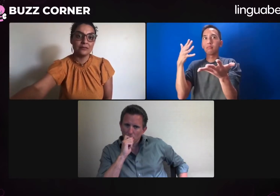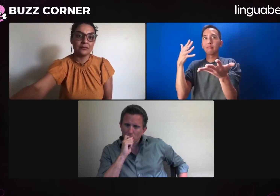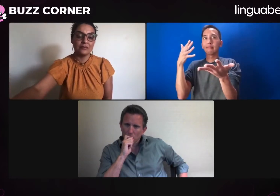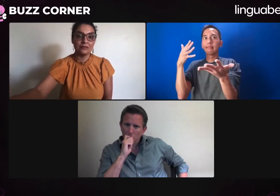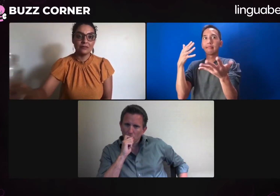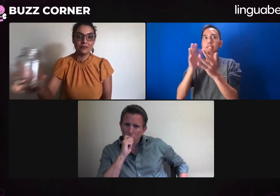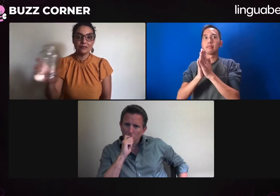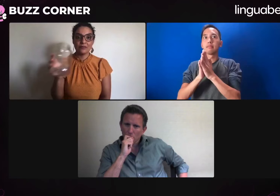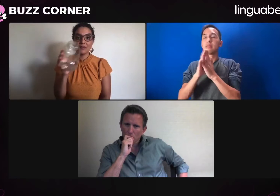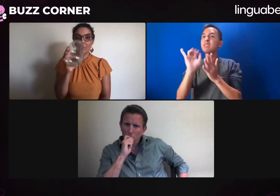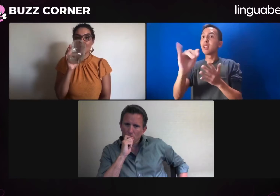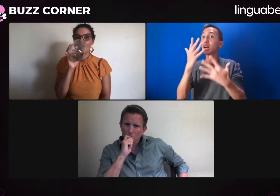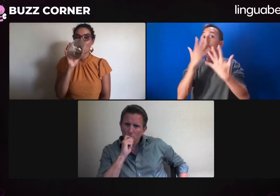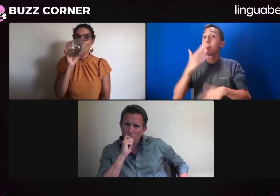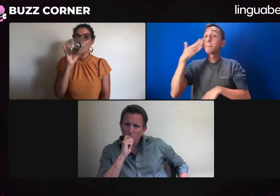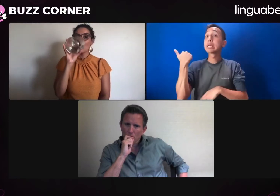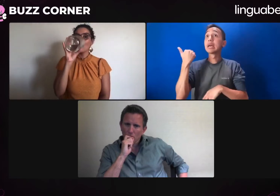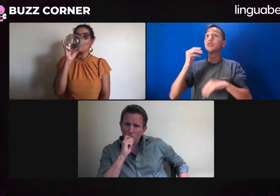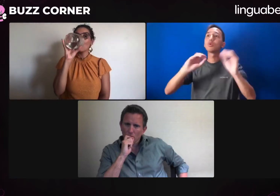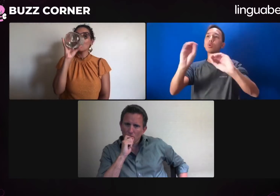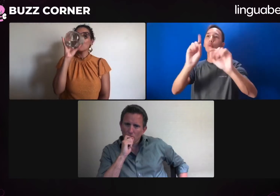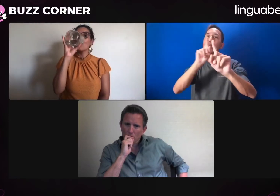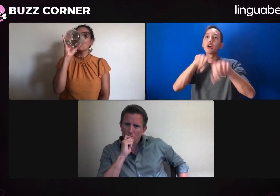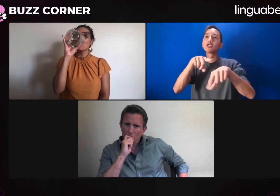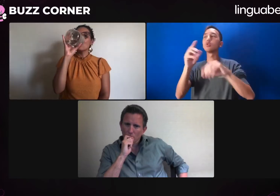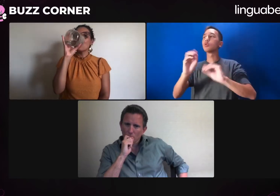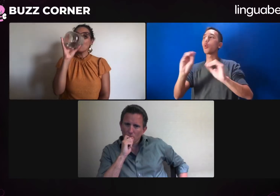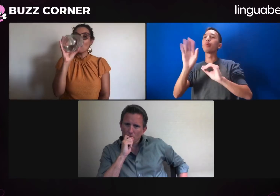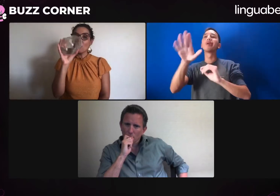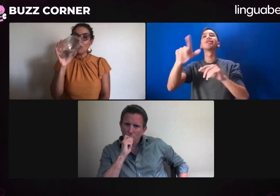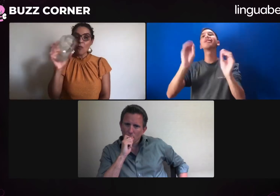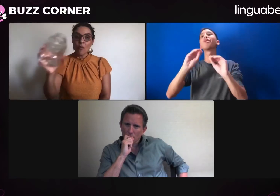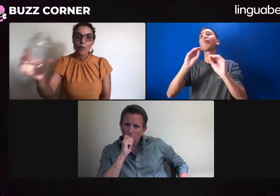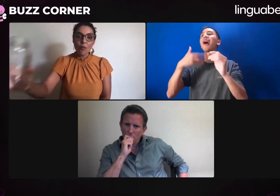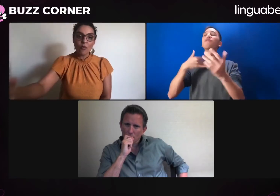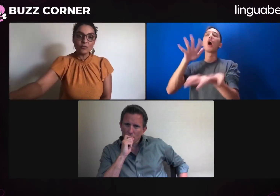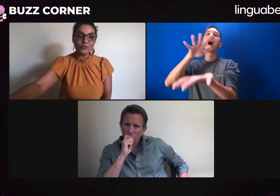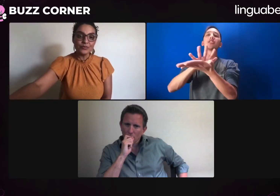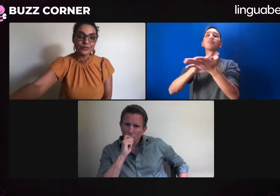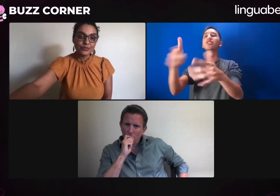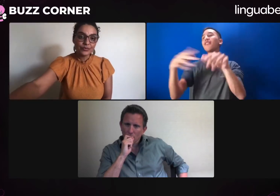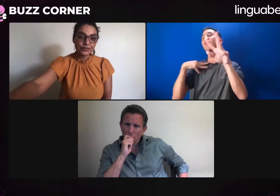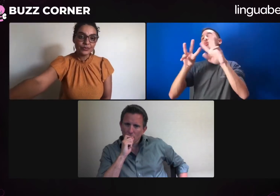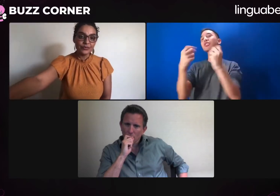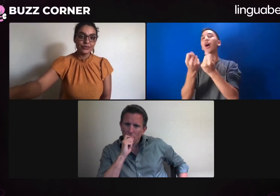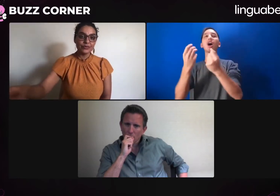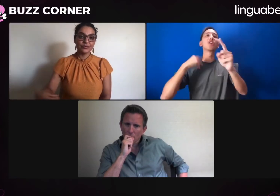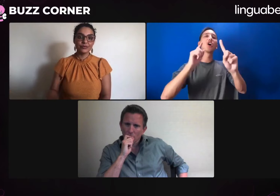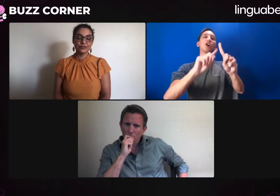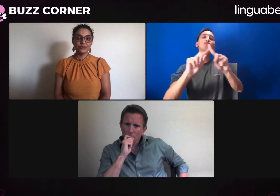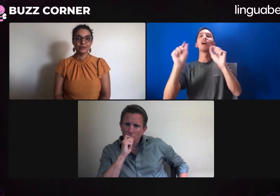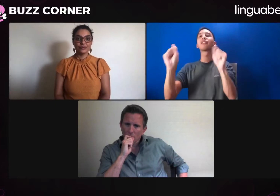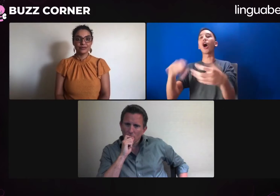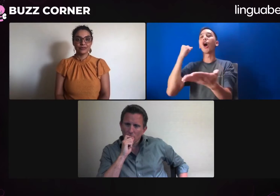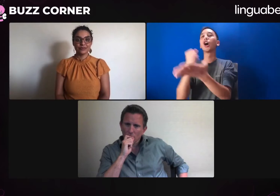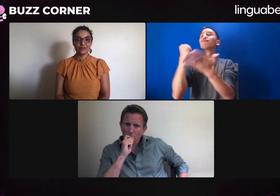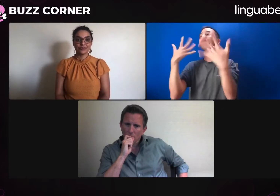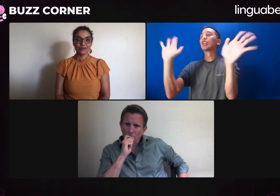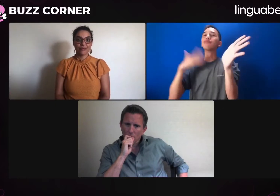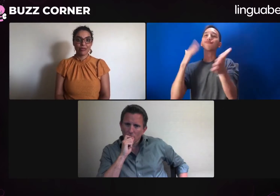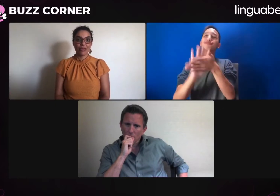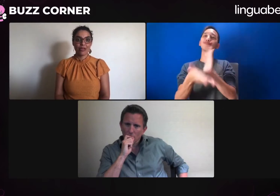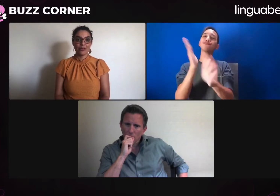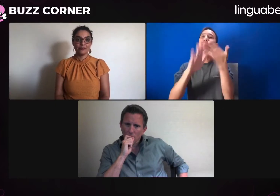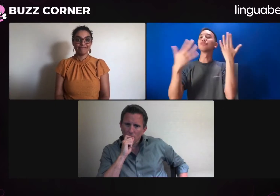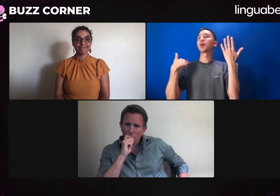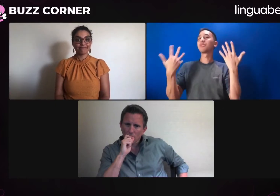do work in tandem. And how do we break away from that? But there's really no answer. There's no workshop